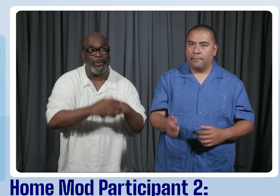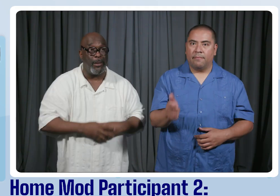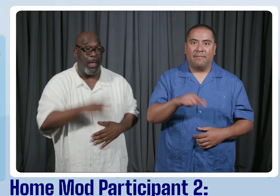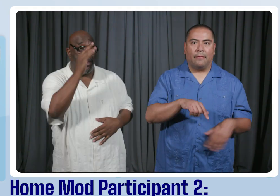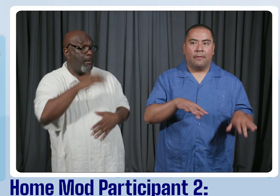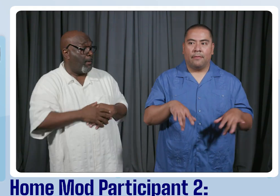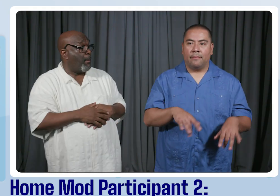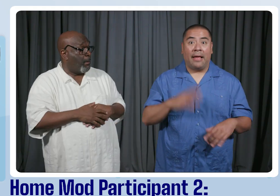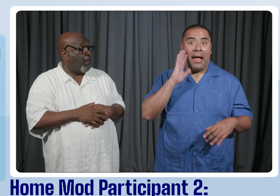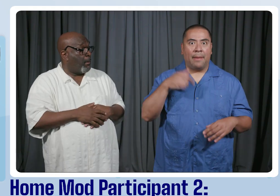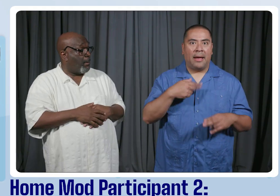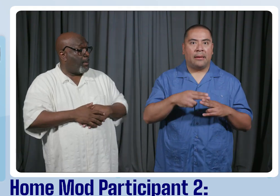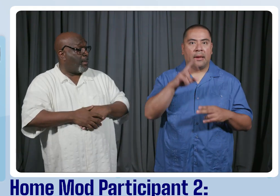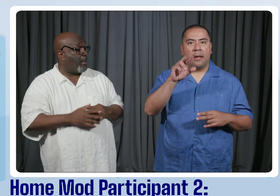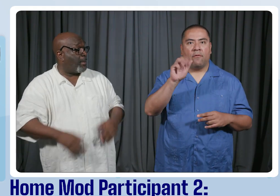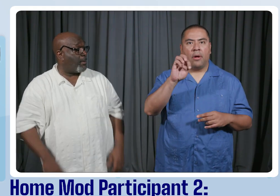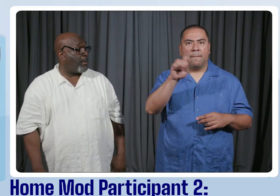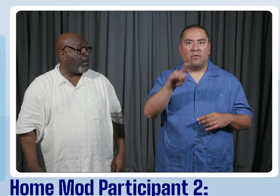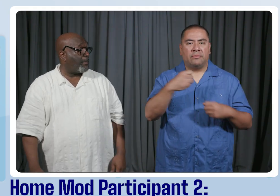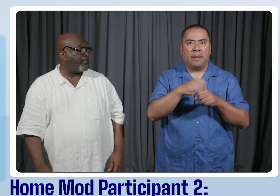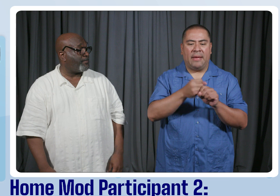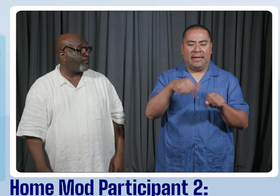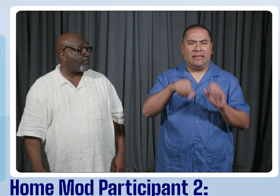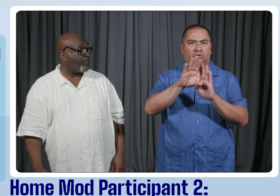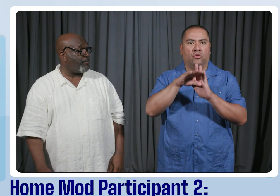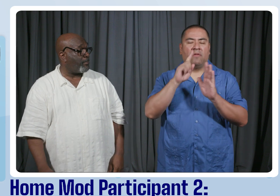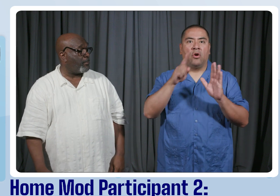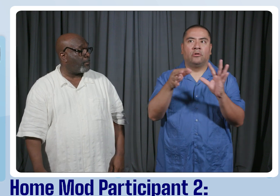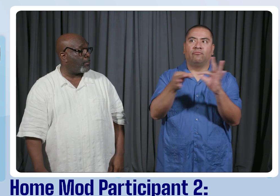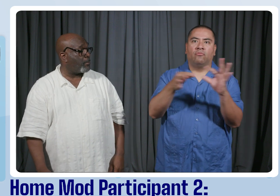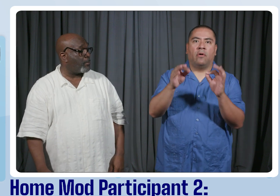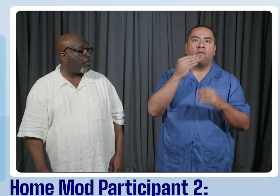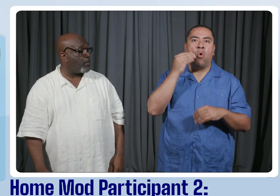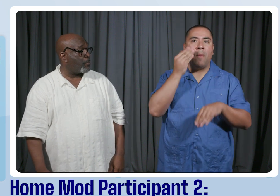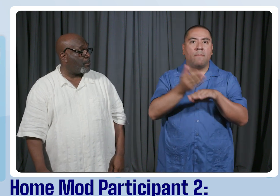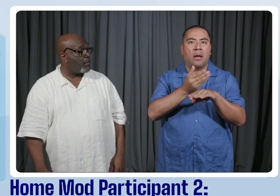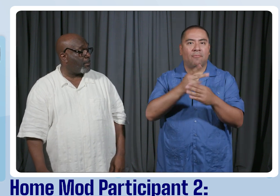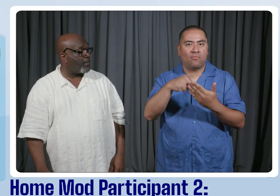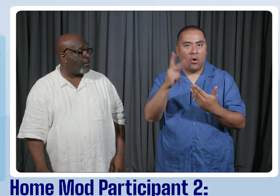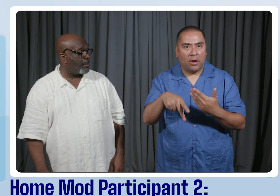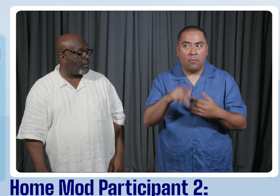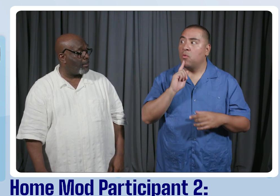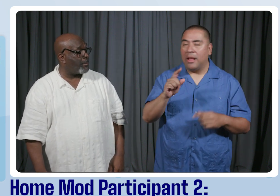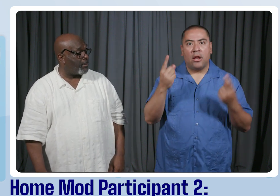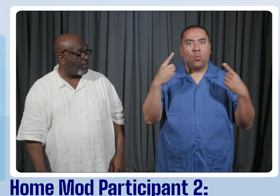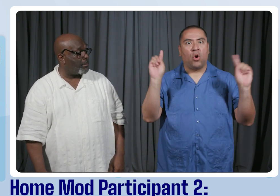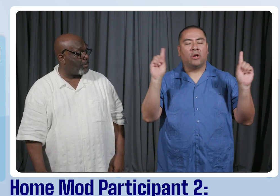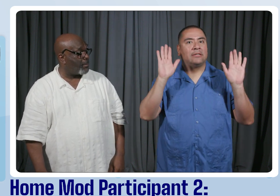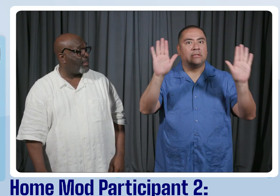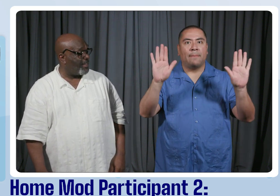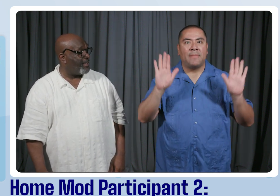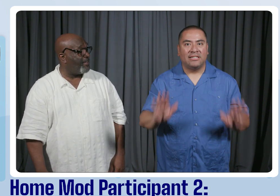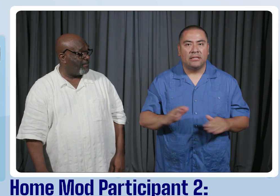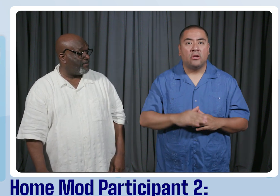Hi, my name is Ramirez. I'm making this video as testimonial for the Home Modification program. It really works. It's